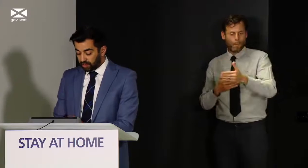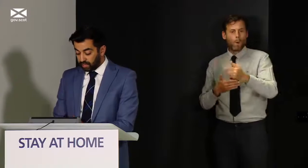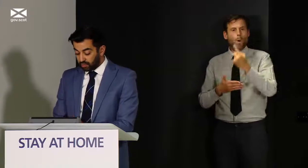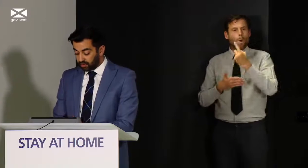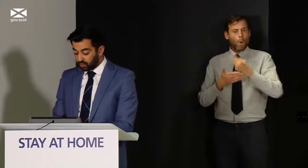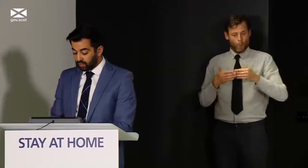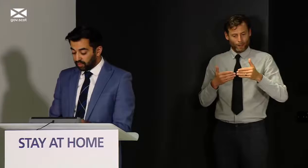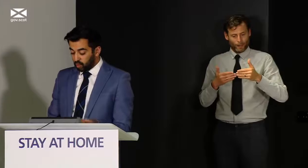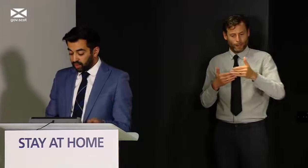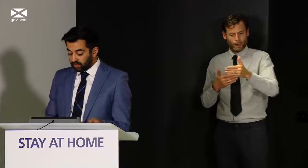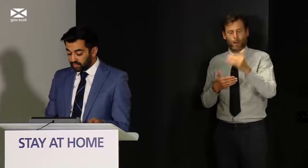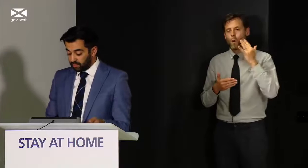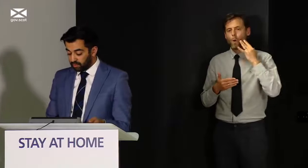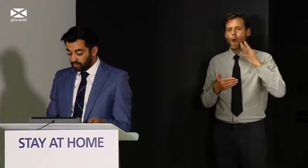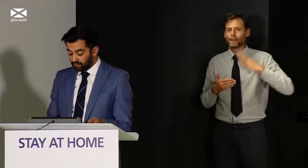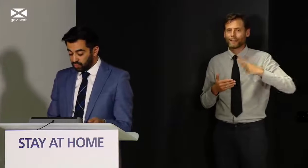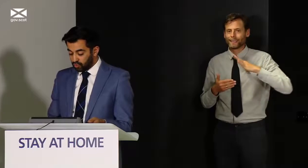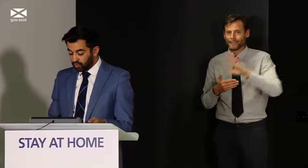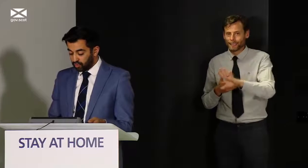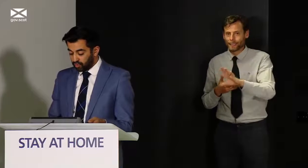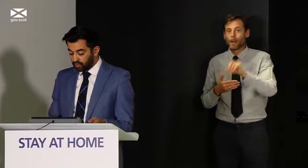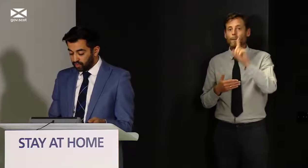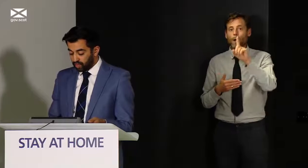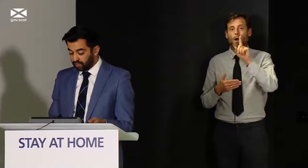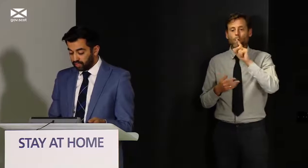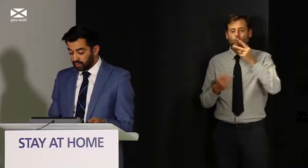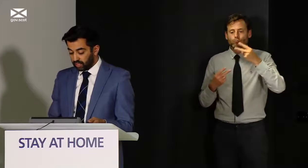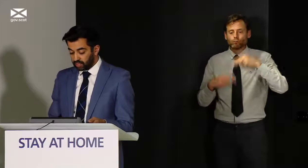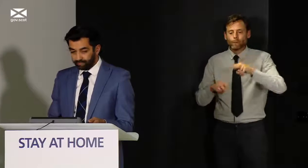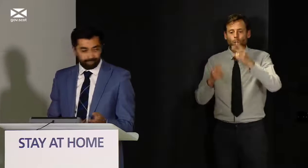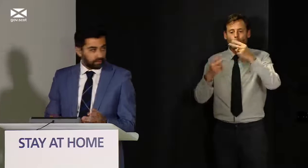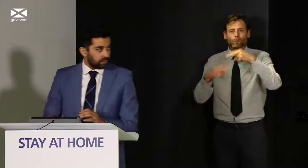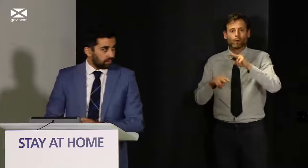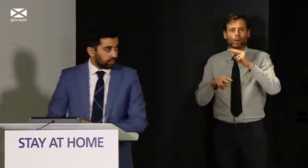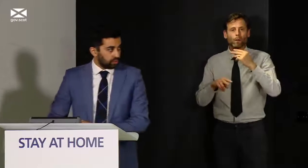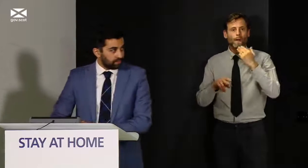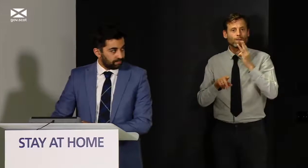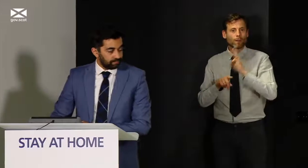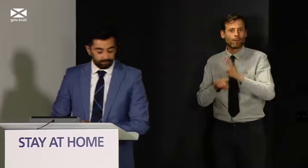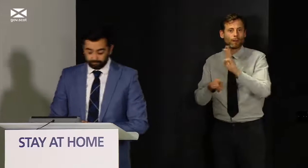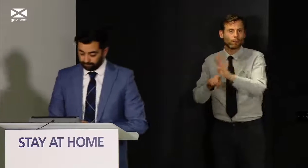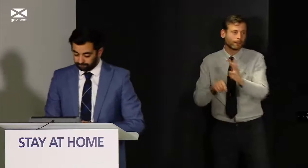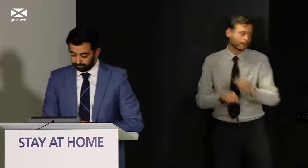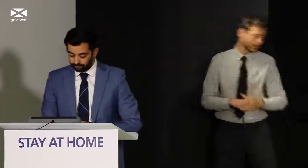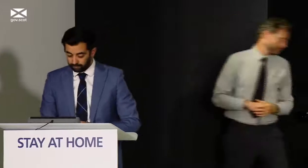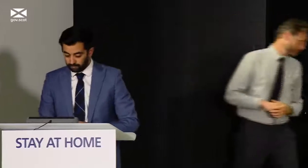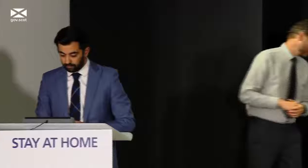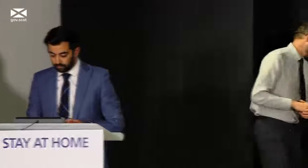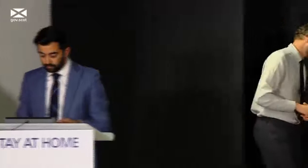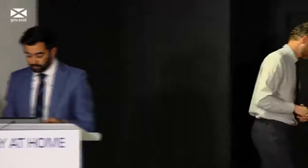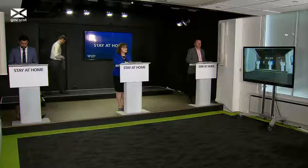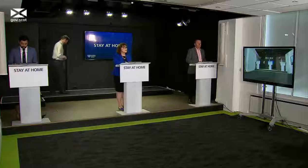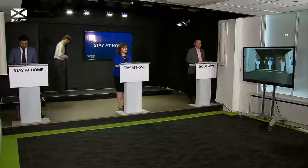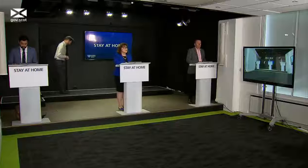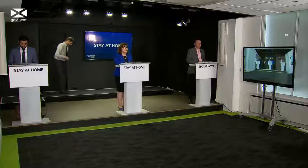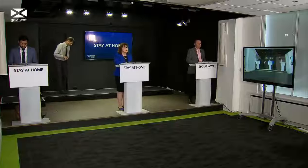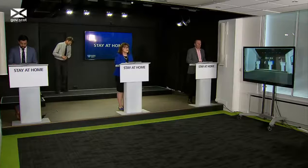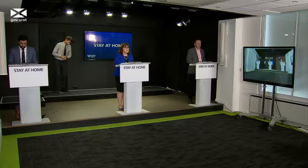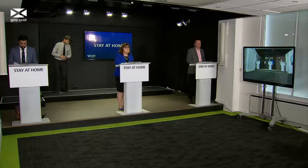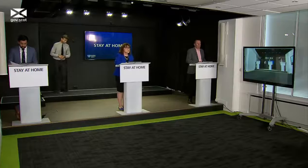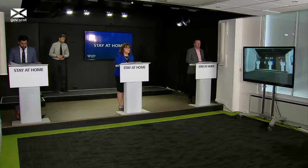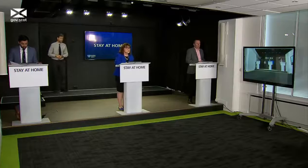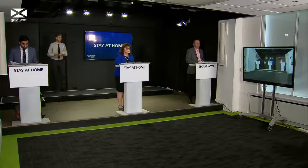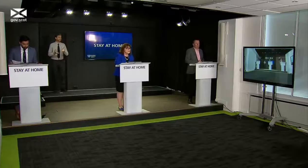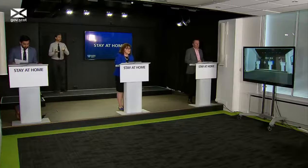other measures, we are required to keep them under review every 3 weeks. Thank you. Thanks very much, Hunter. Let's go now to